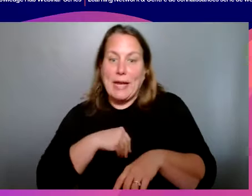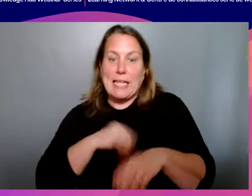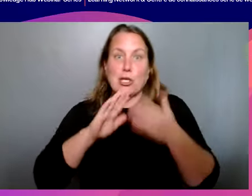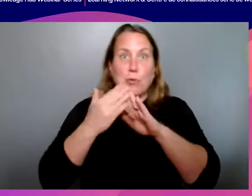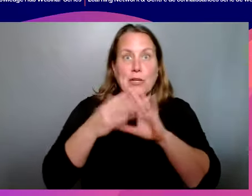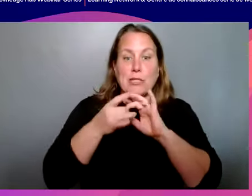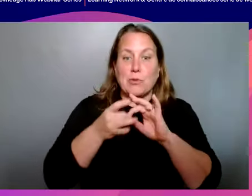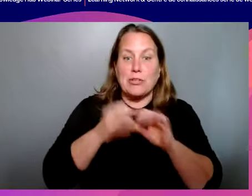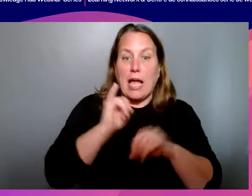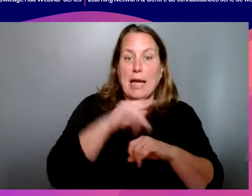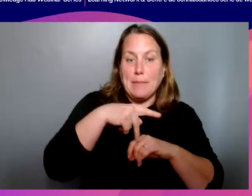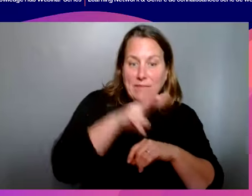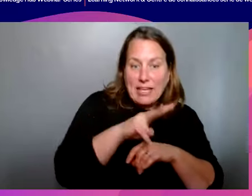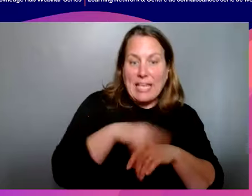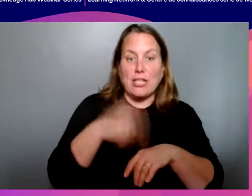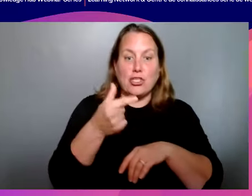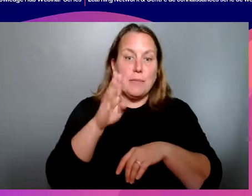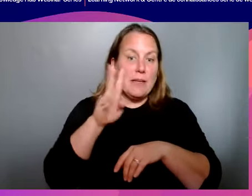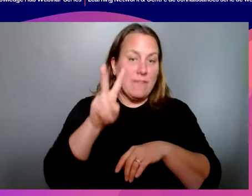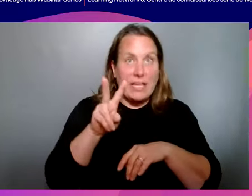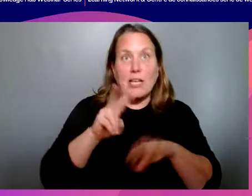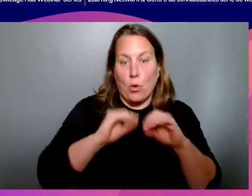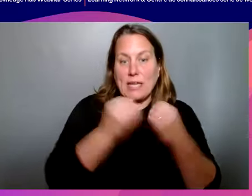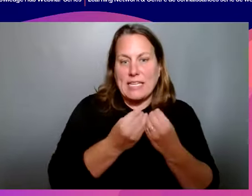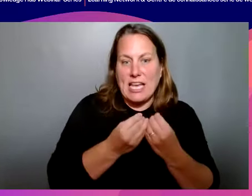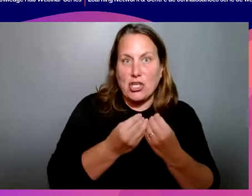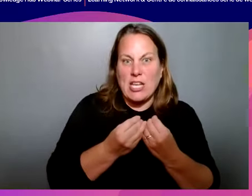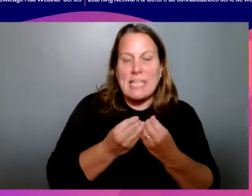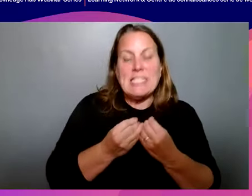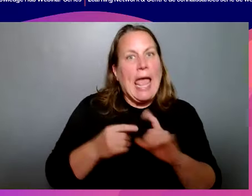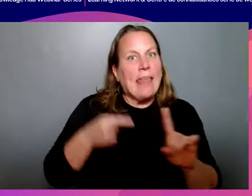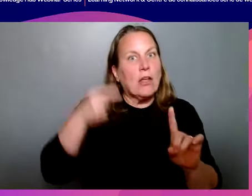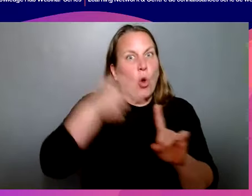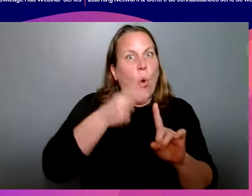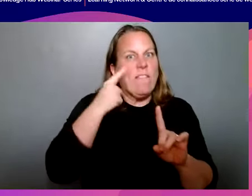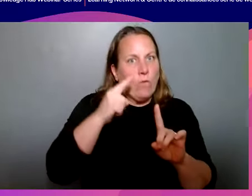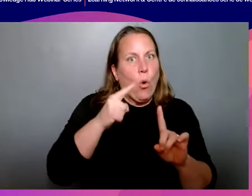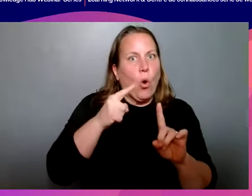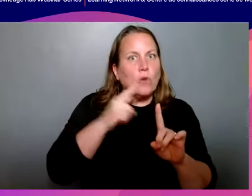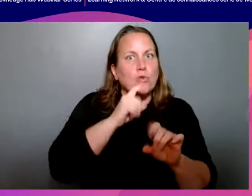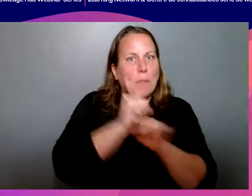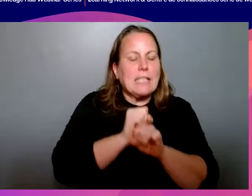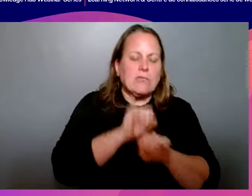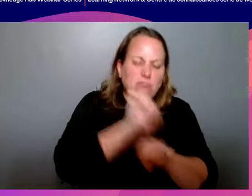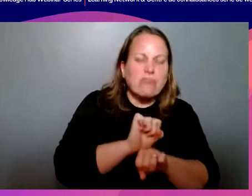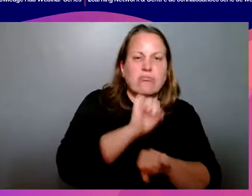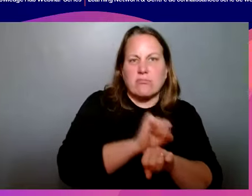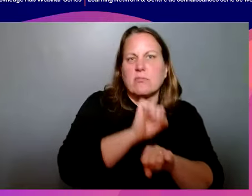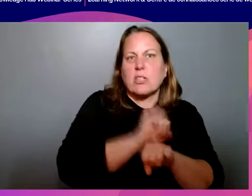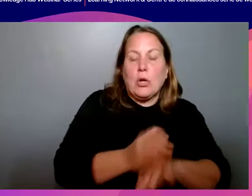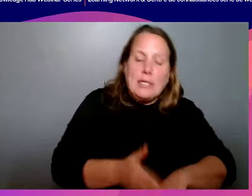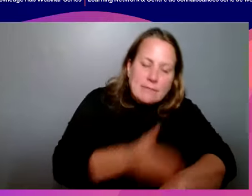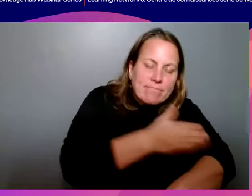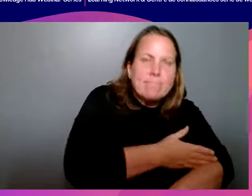organizations, and the need for the intentional rebuilding of trust. It's also important to work